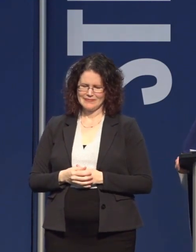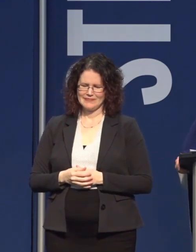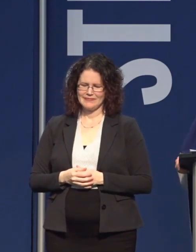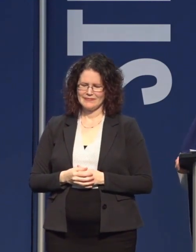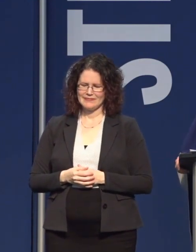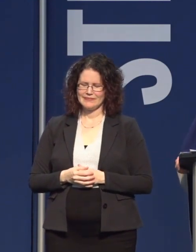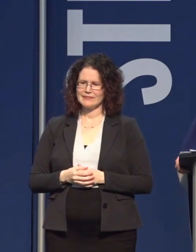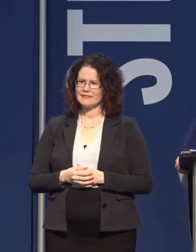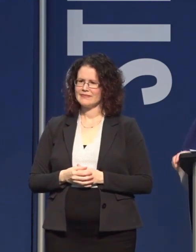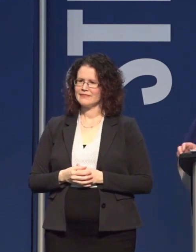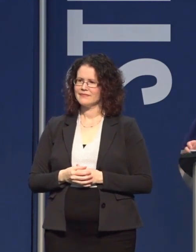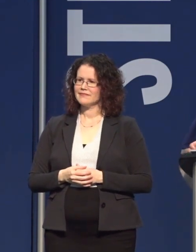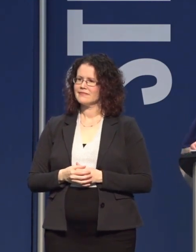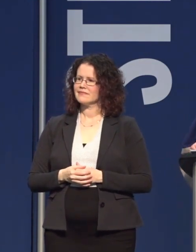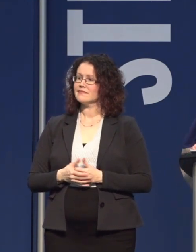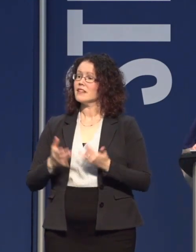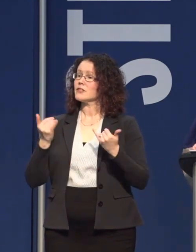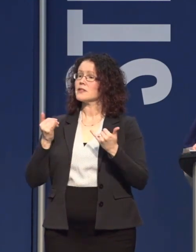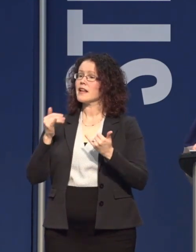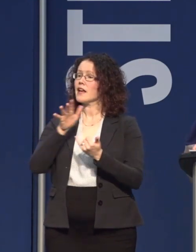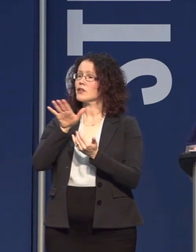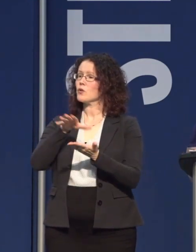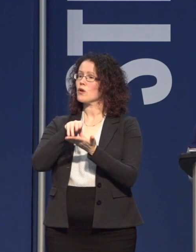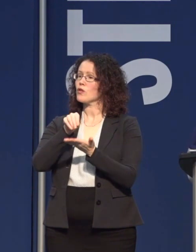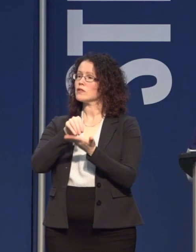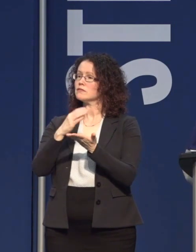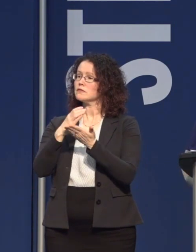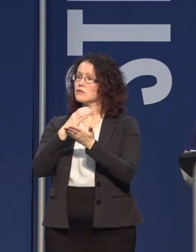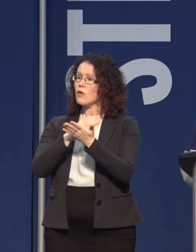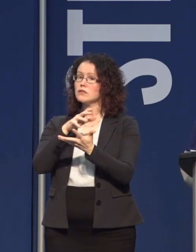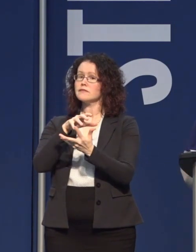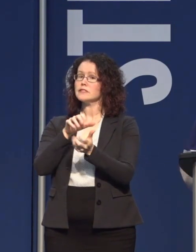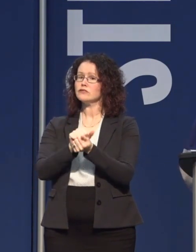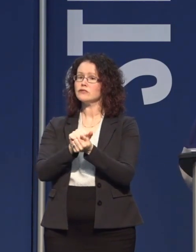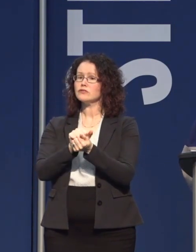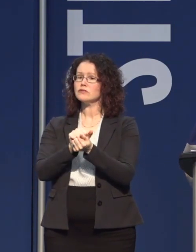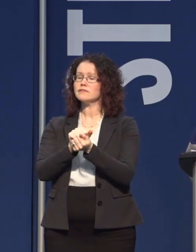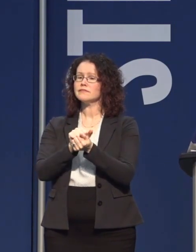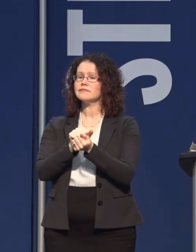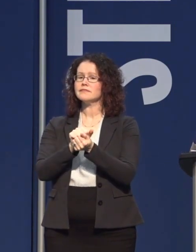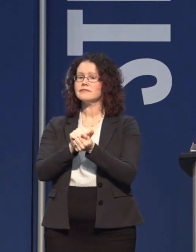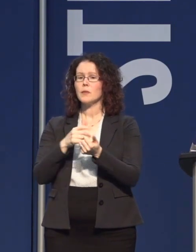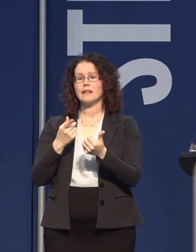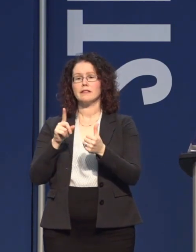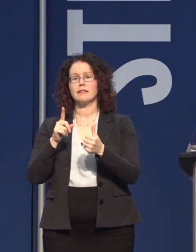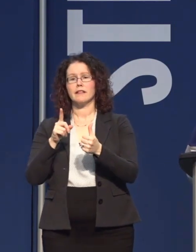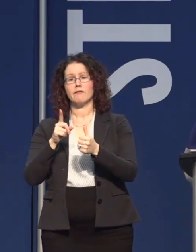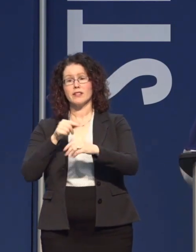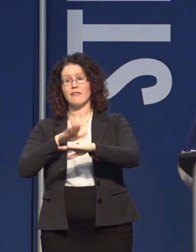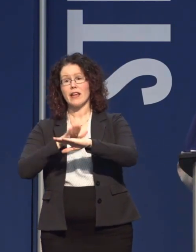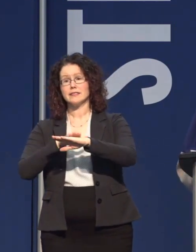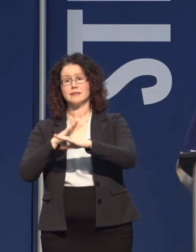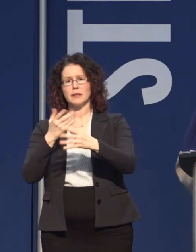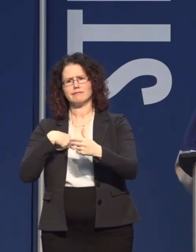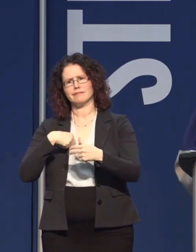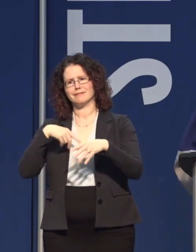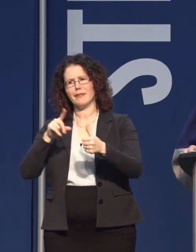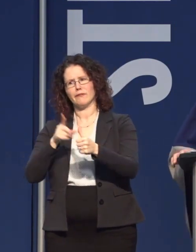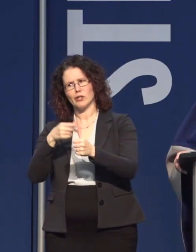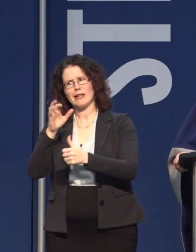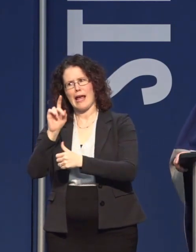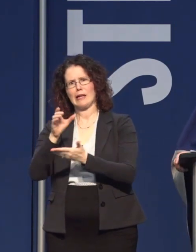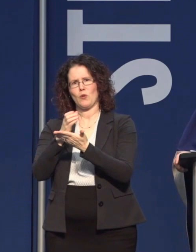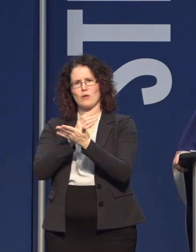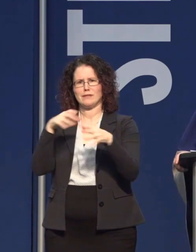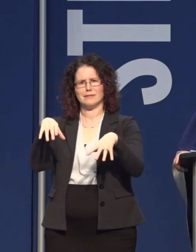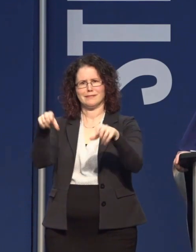one major stage of your learning, my request of you is simple. First, take a first aid course, because you're never going to need it. But